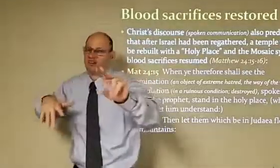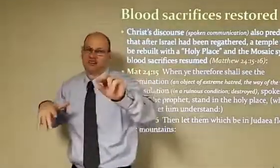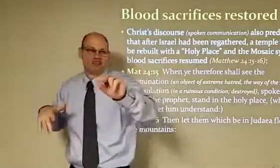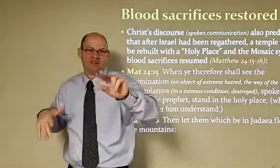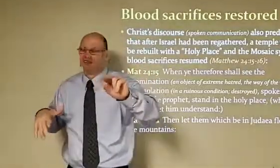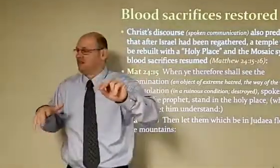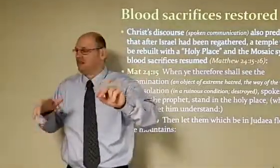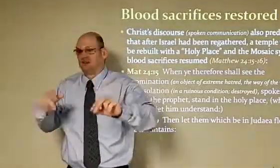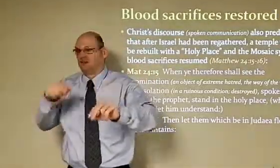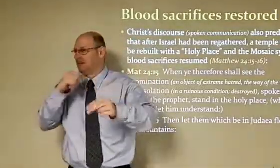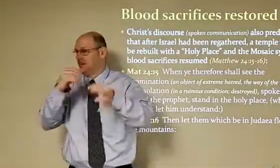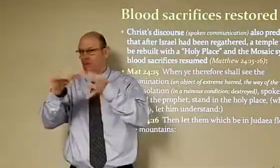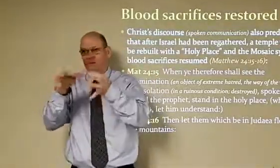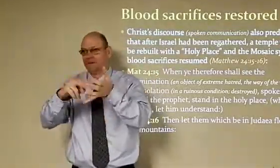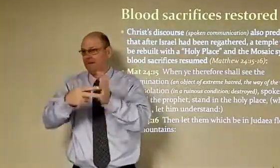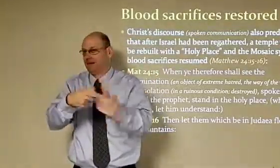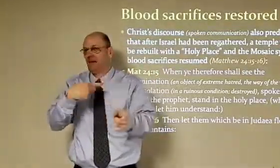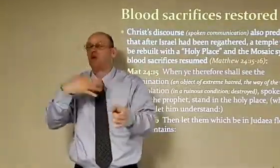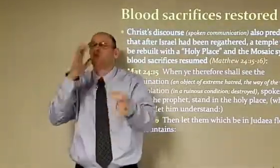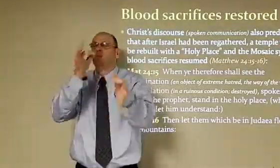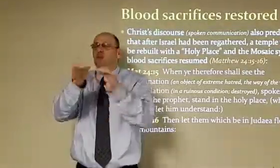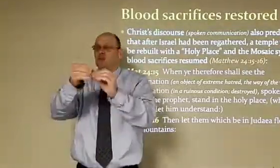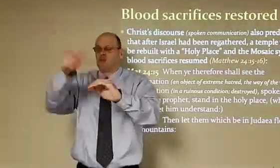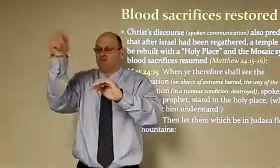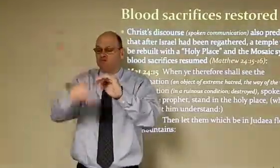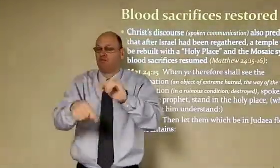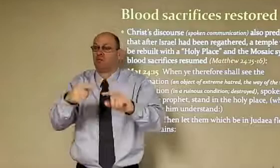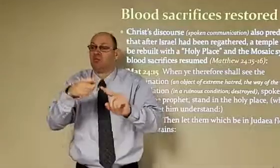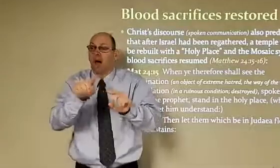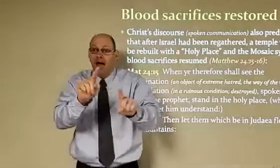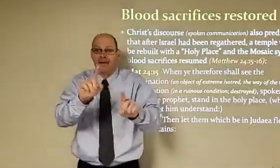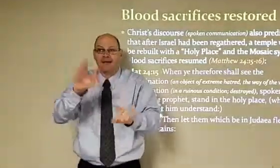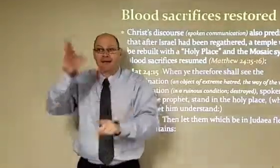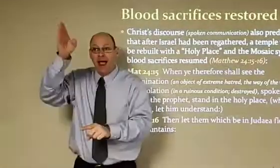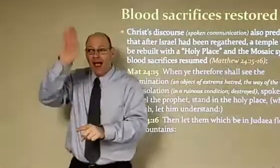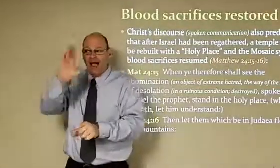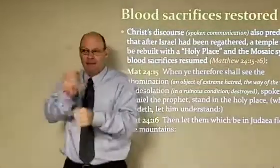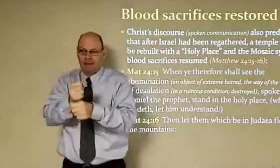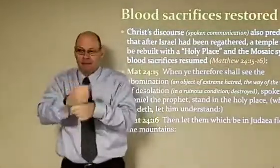It's a metaphor. It's not real flooding, but